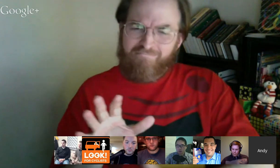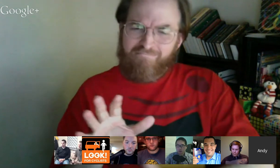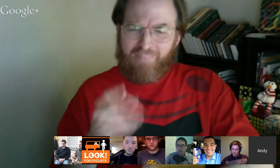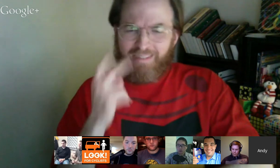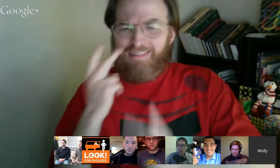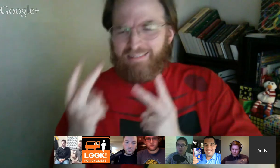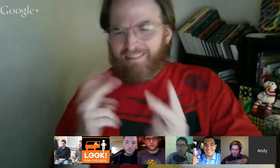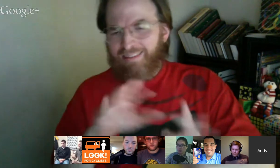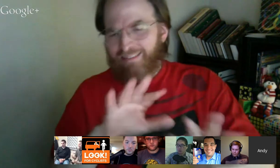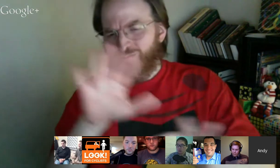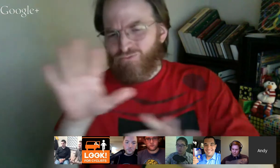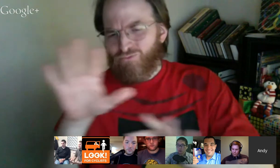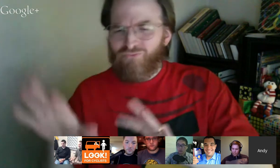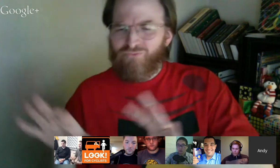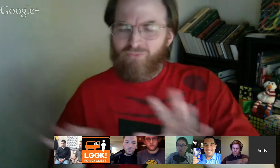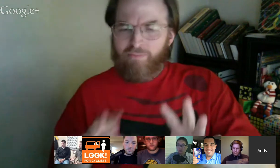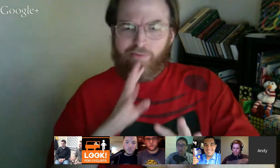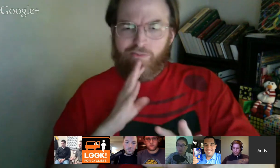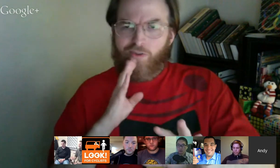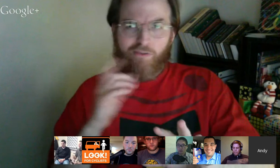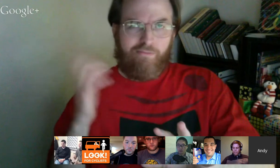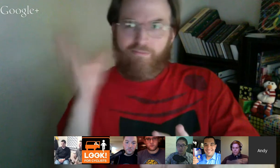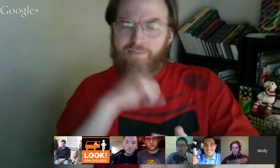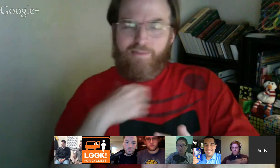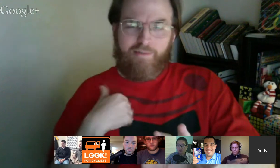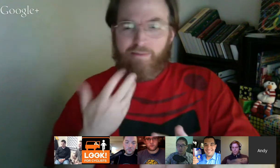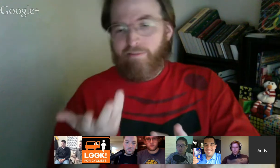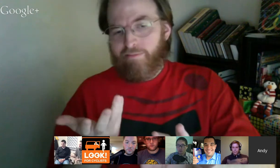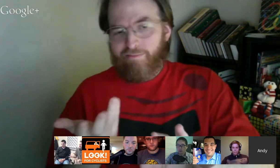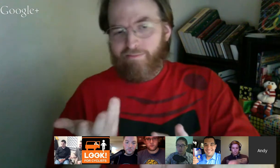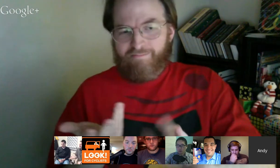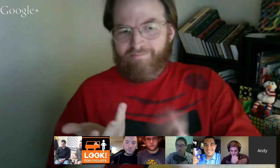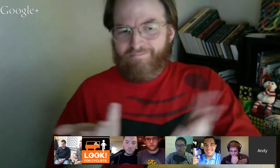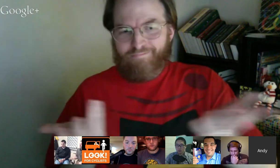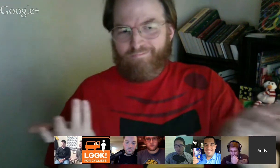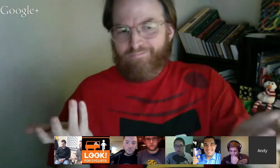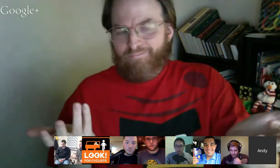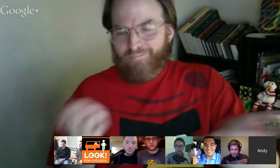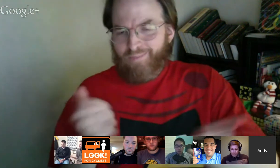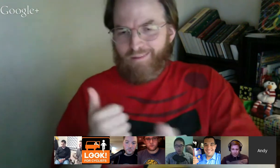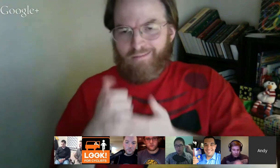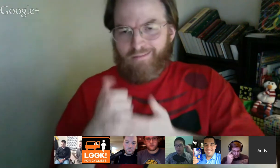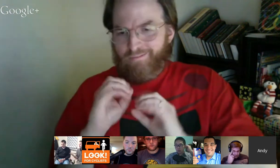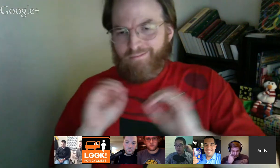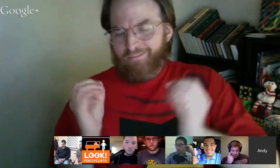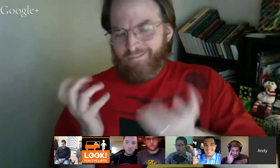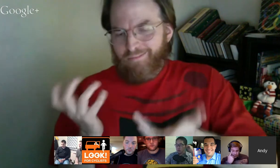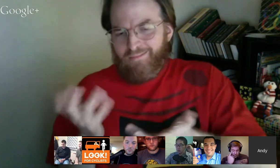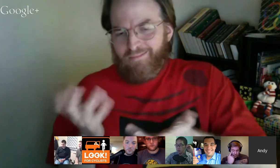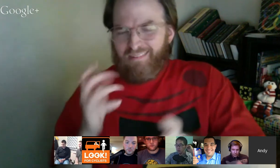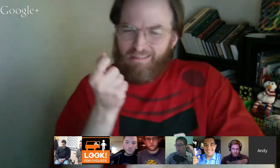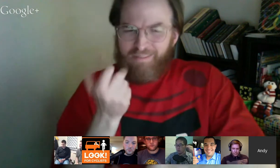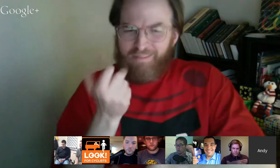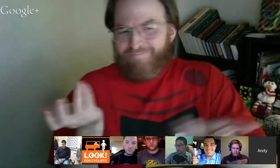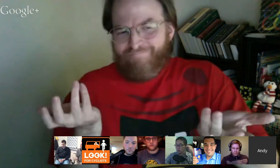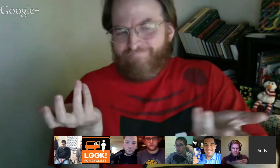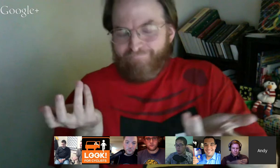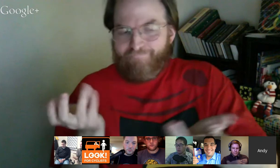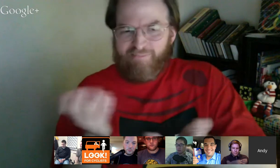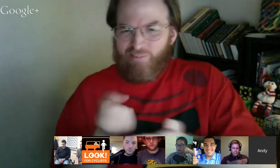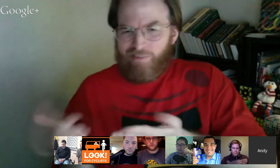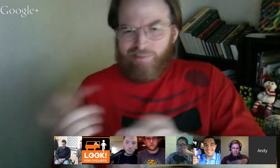And again, you know, can I use that? I can see it, but there's just a lot of talking, but no captions. So for me, that's no good. You know, so I